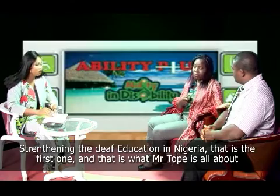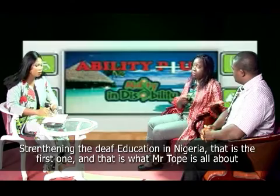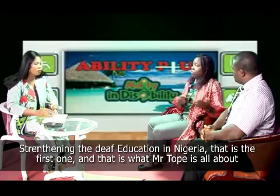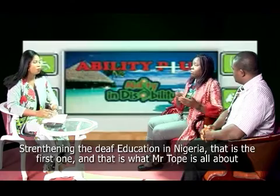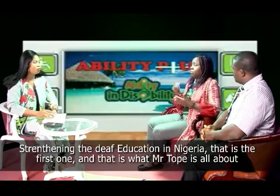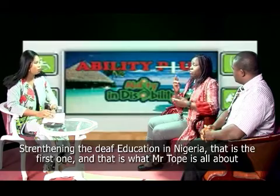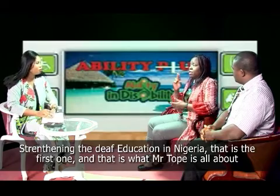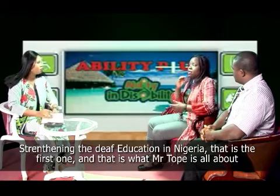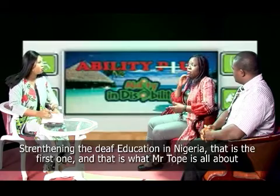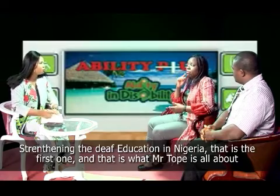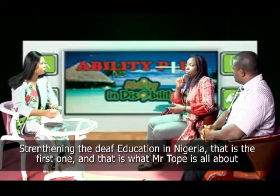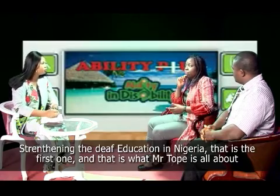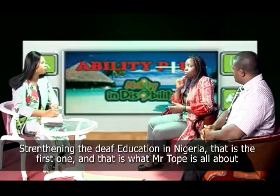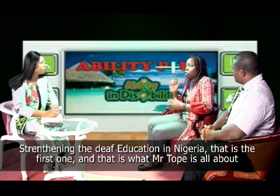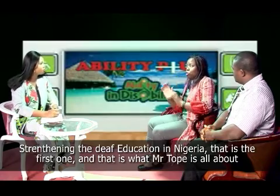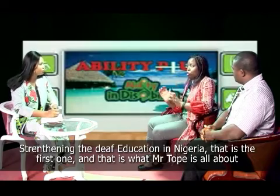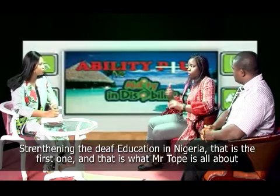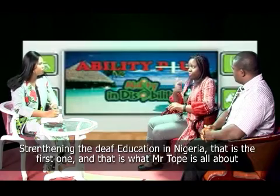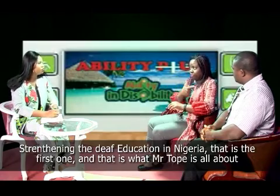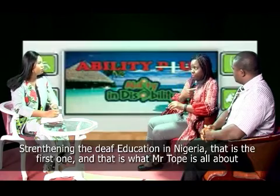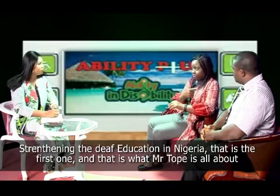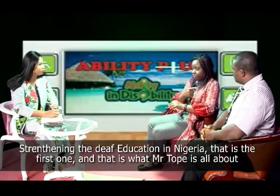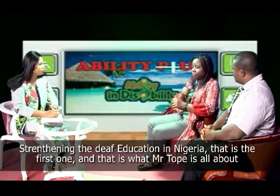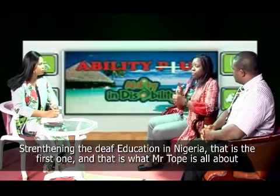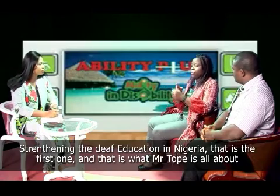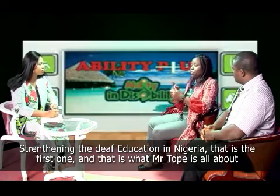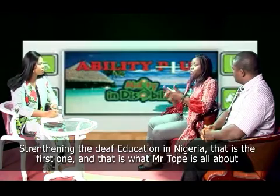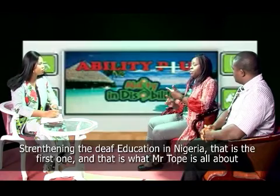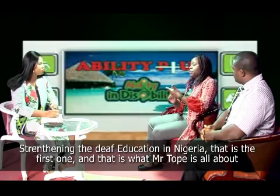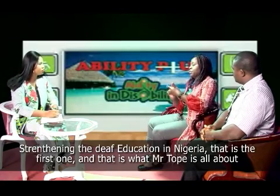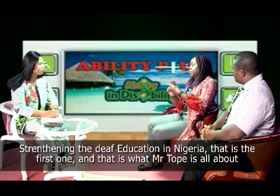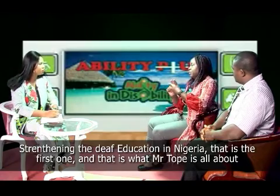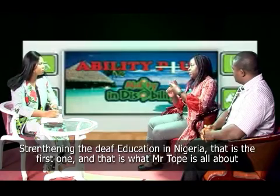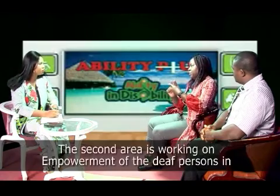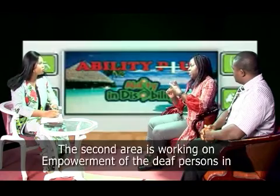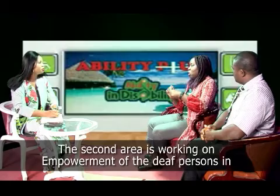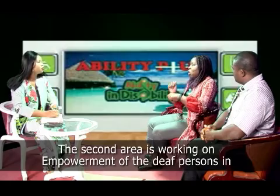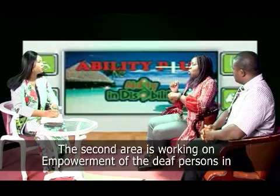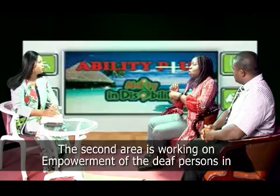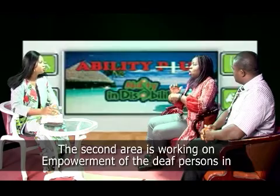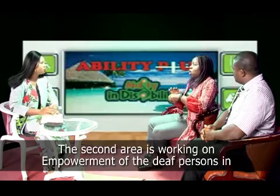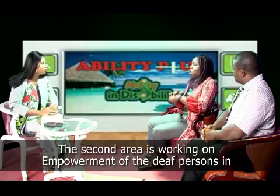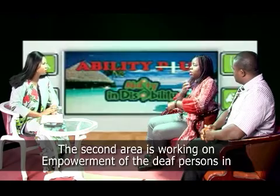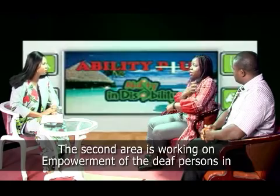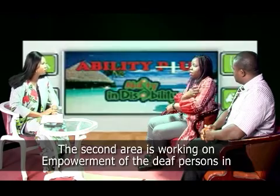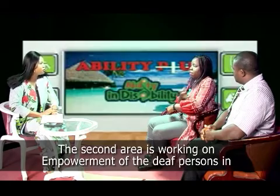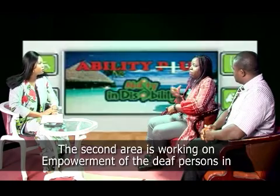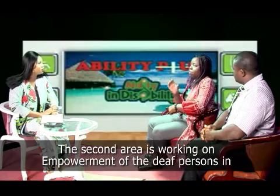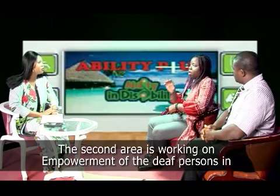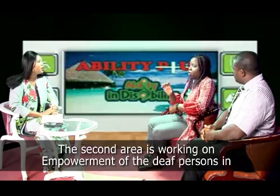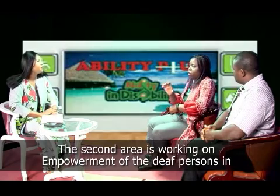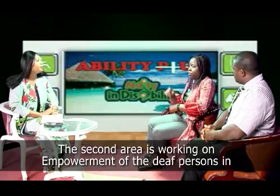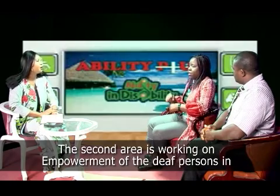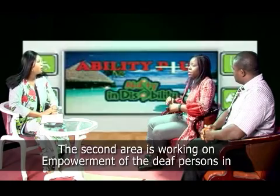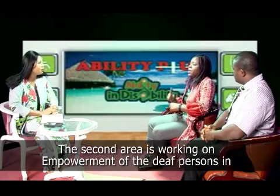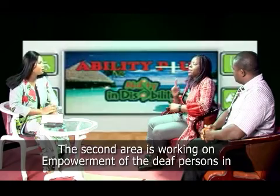our friend here is all about, Mr. Tope. The second area is working on